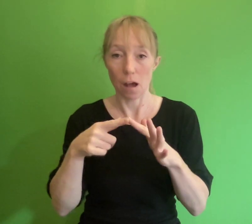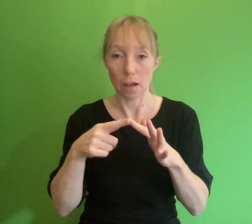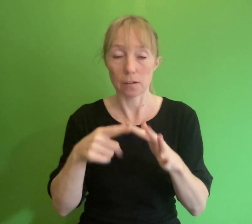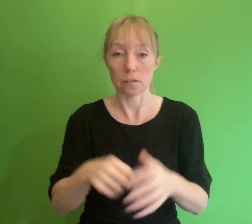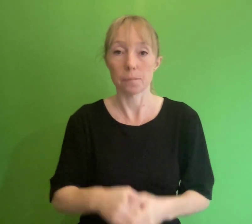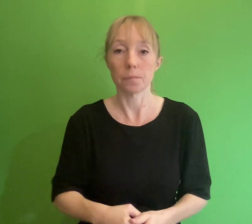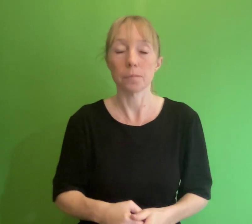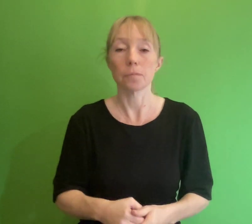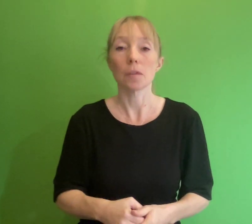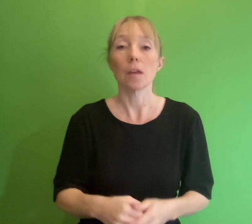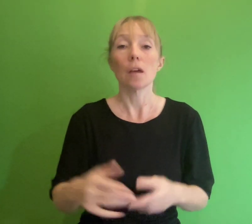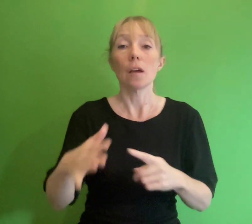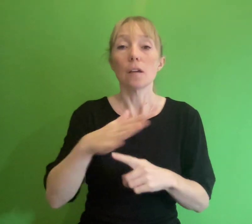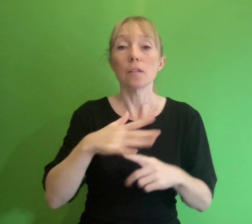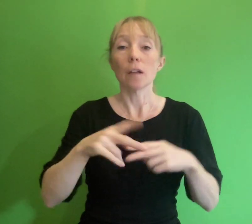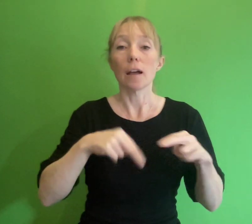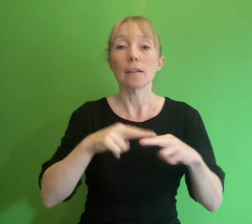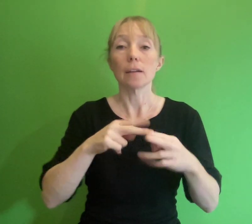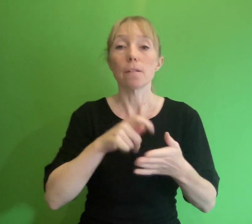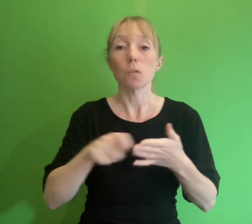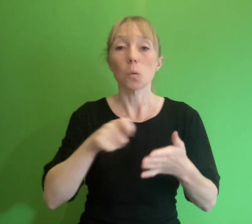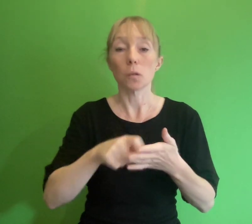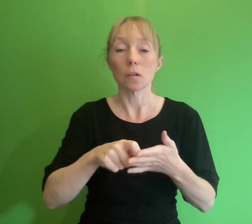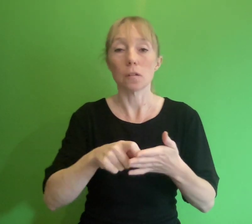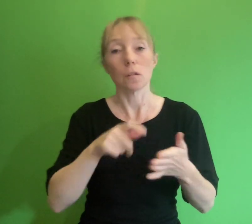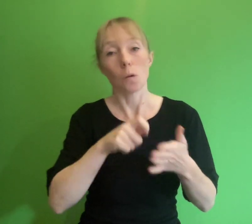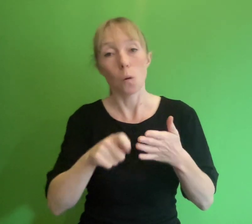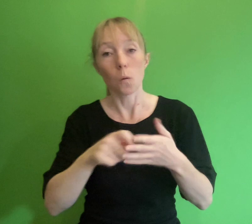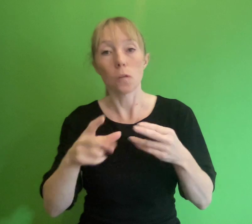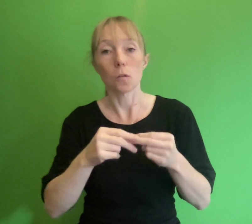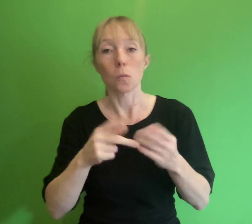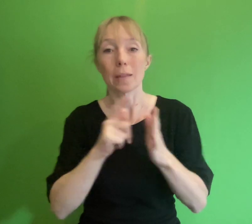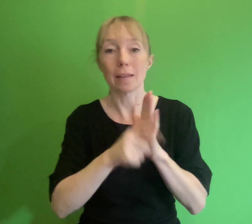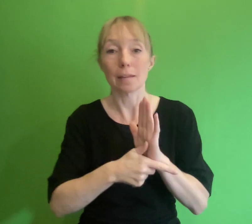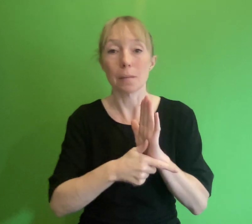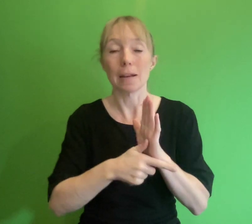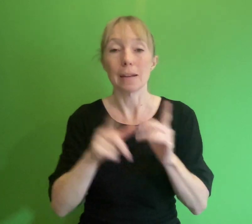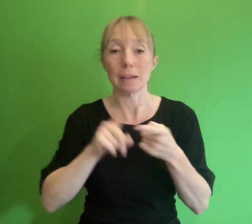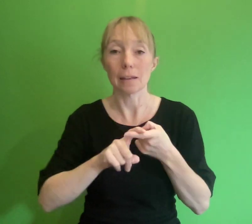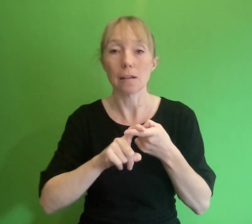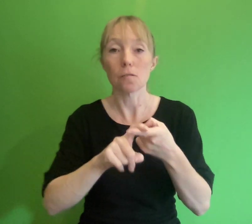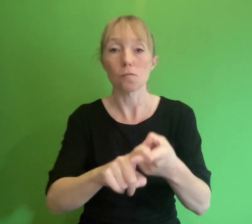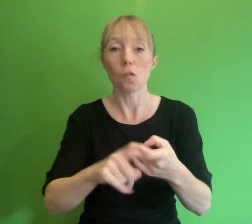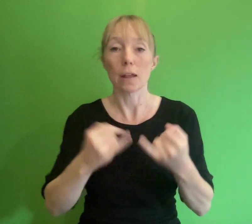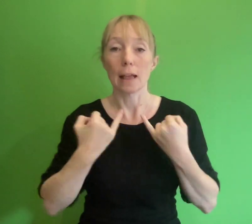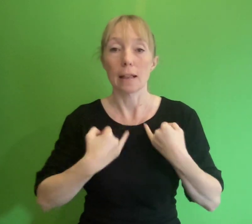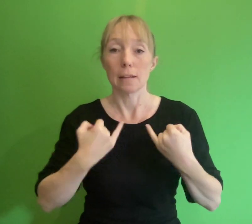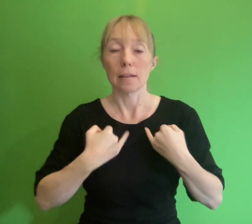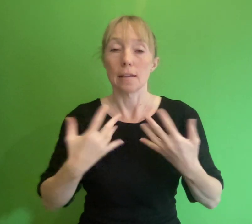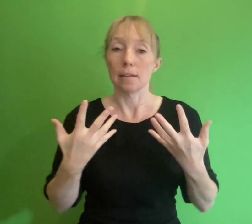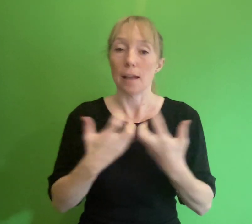Society of Authors, Authors with Disabilities and Chronic Illnesses. How to create an accessible writers